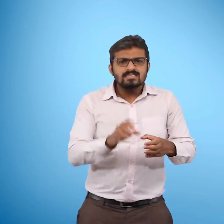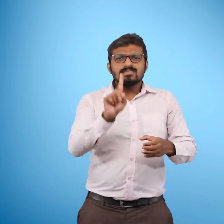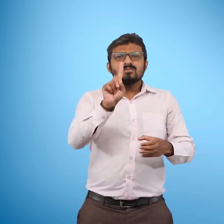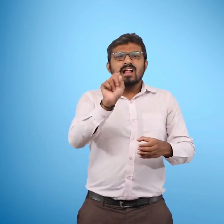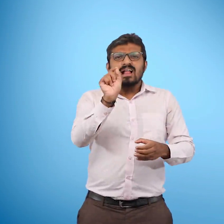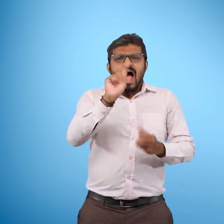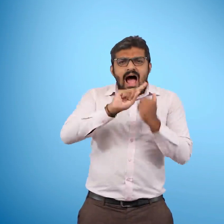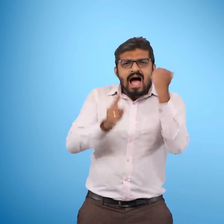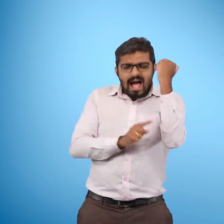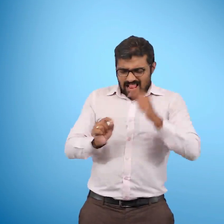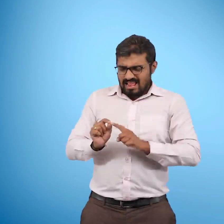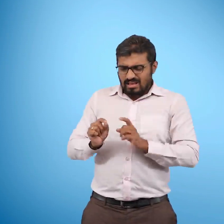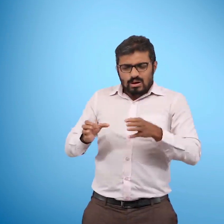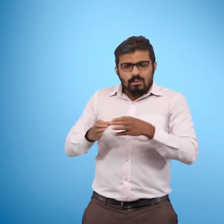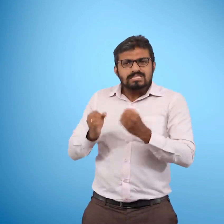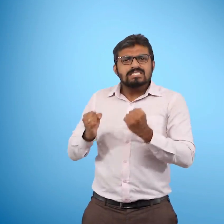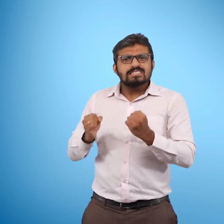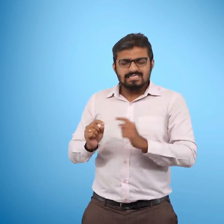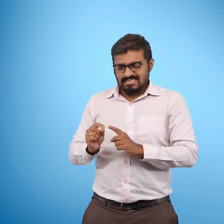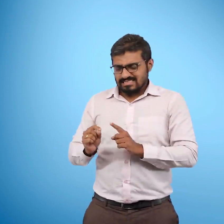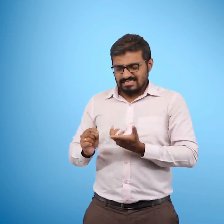And found that 1 seed was left over.